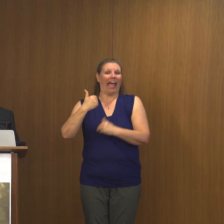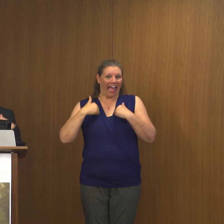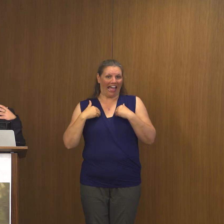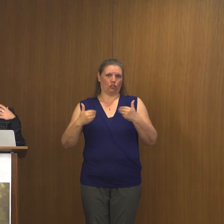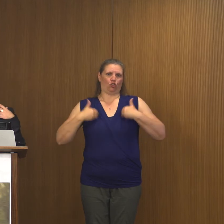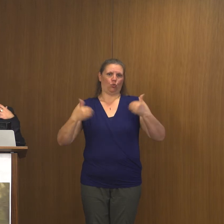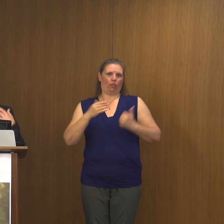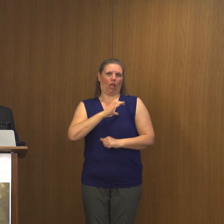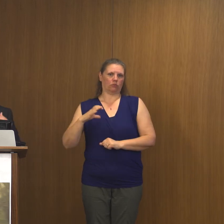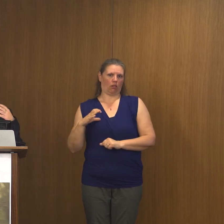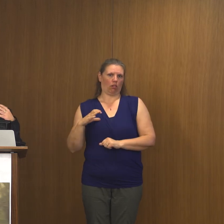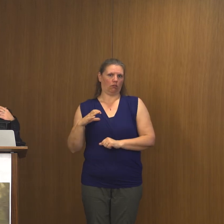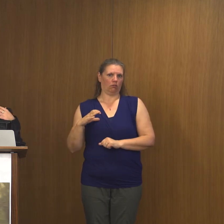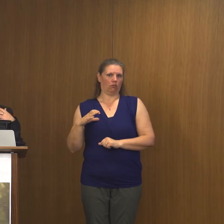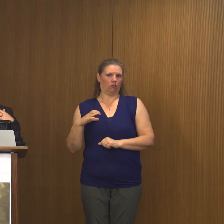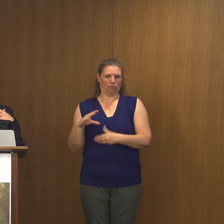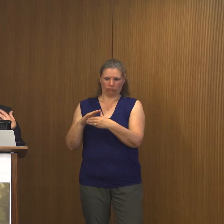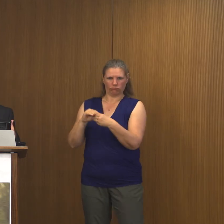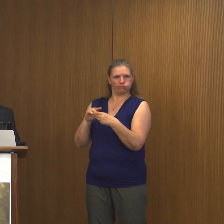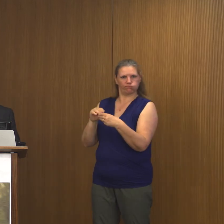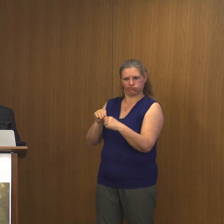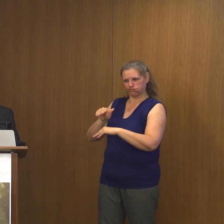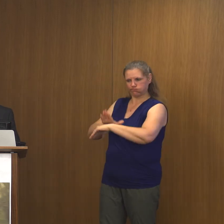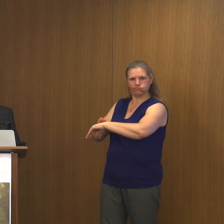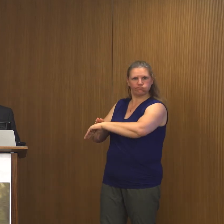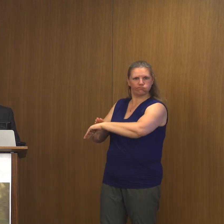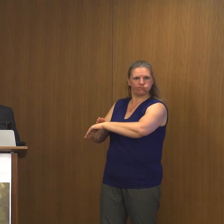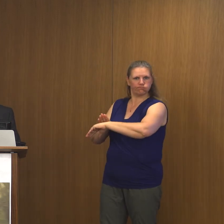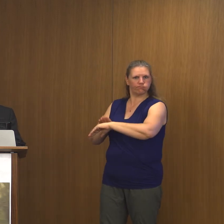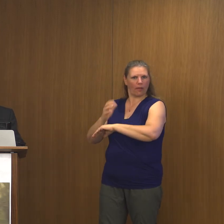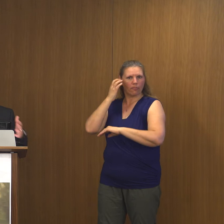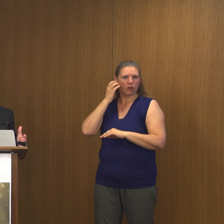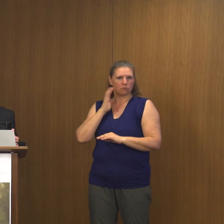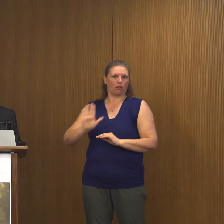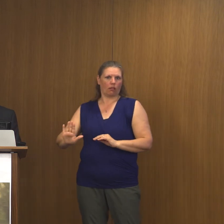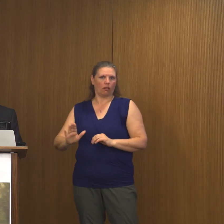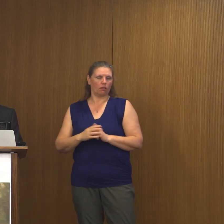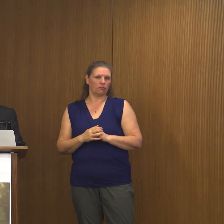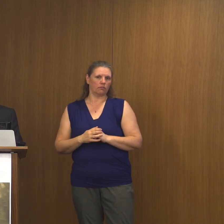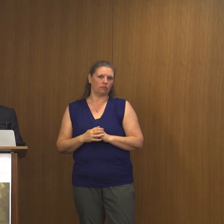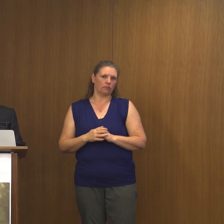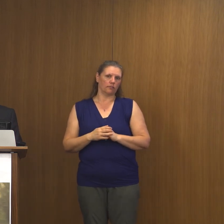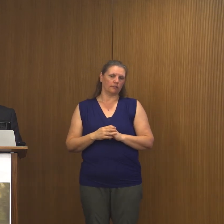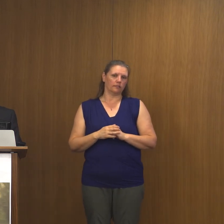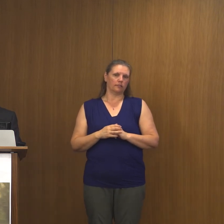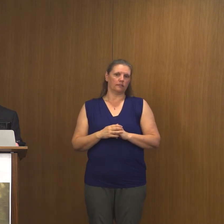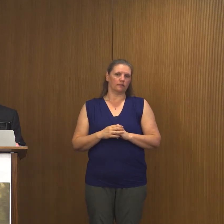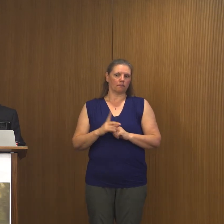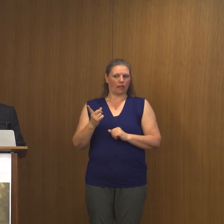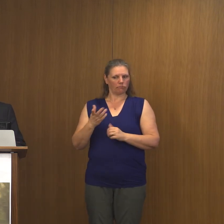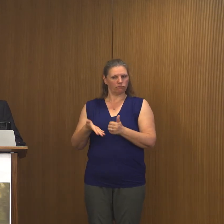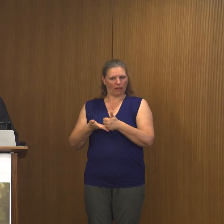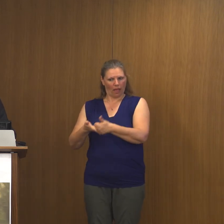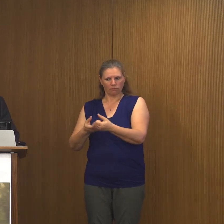involved in decisions and initiatives and have the ability to support what's happening and support the rights of